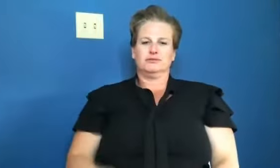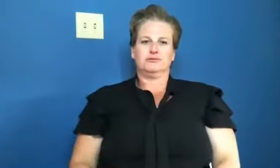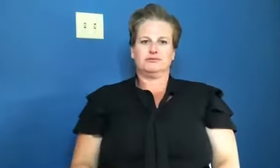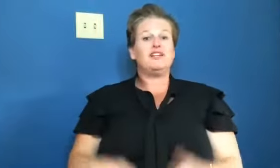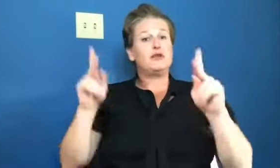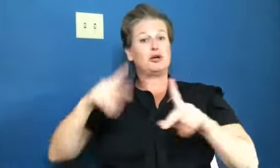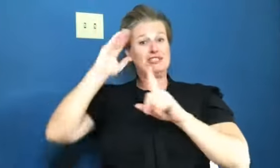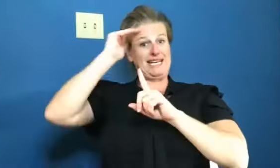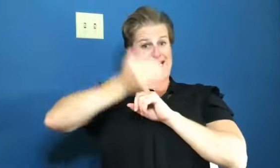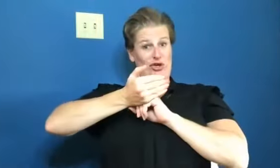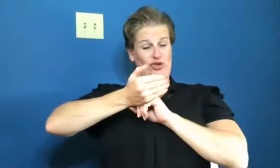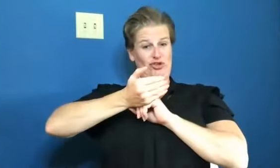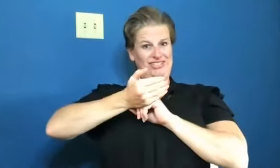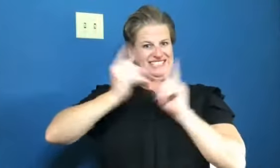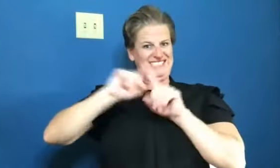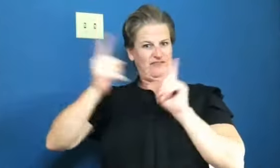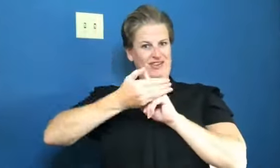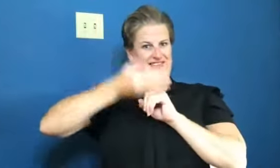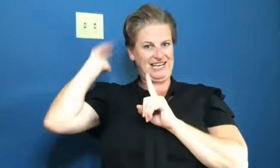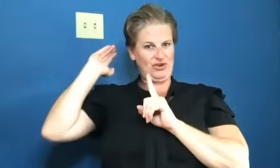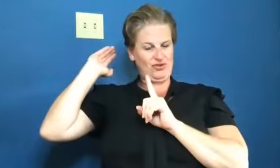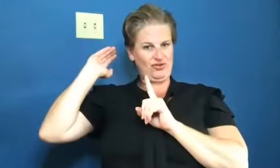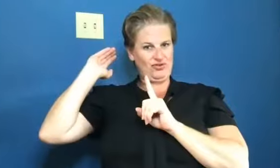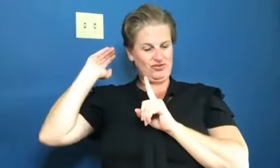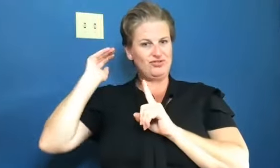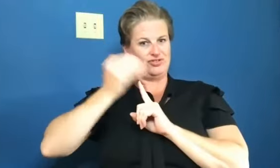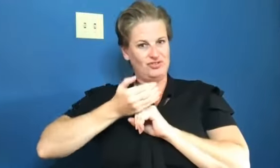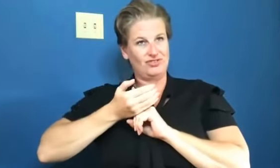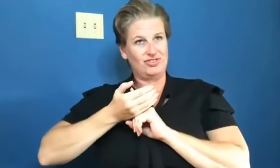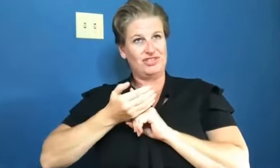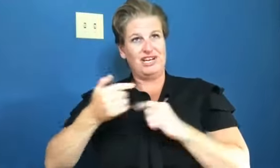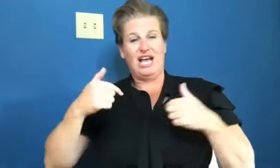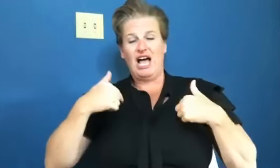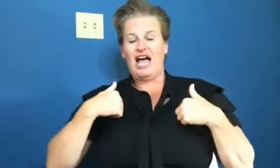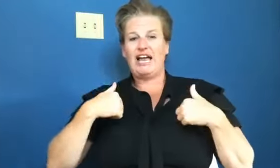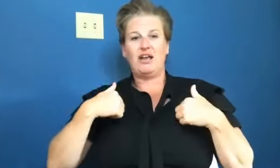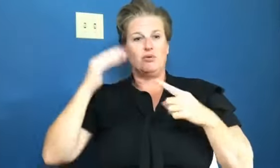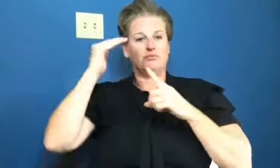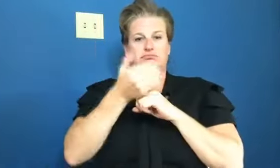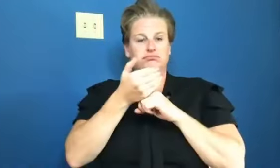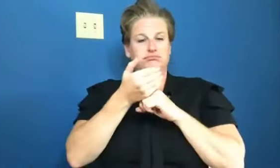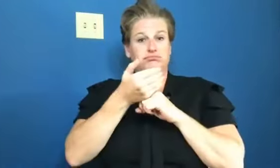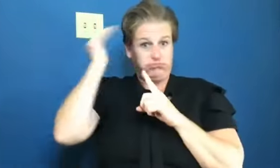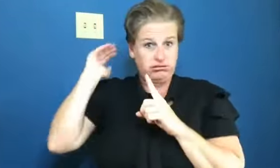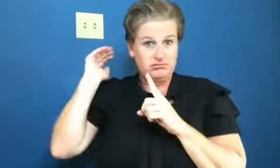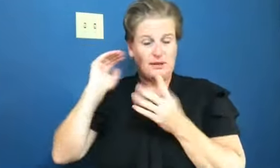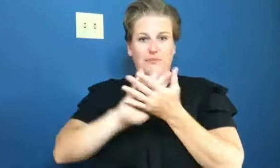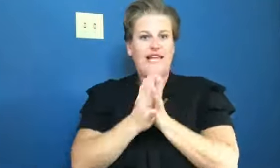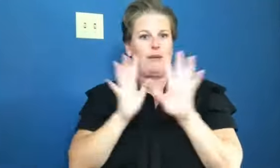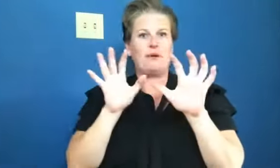double life. And I was an absolute monster behind closed doors. And if only you knew, with I